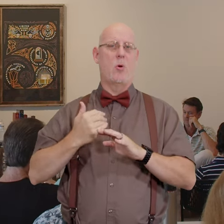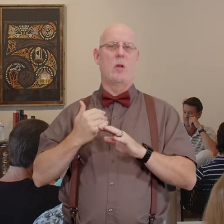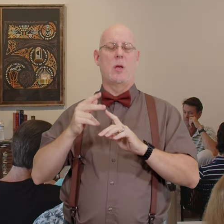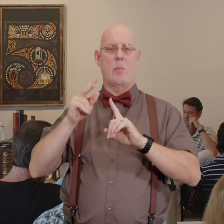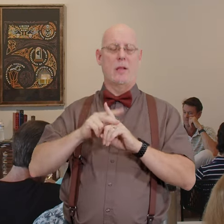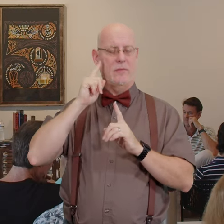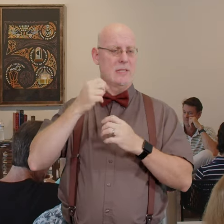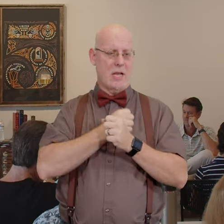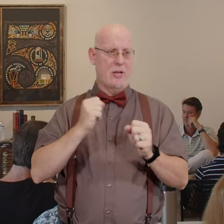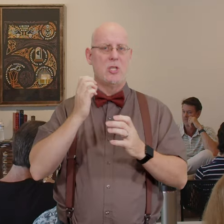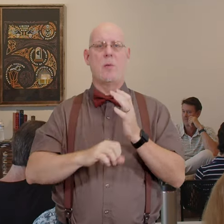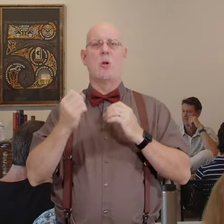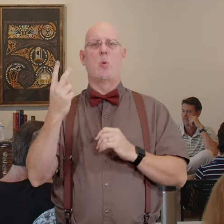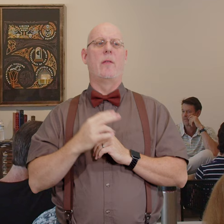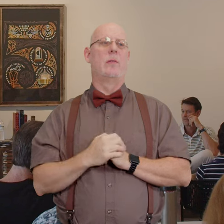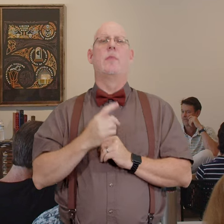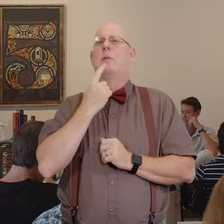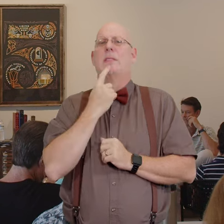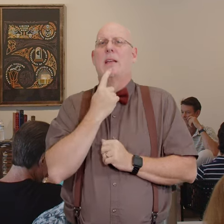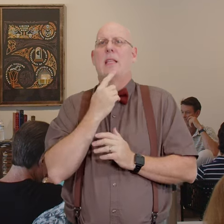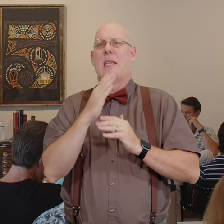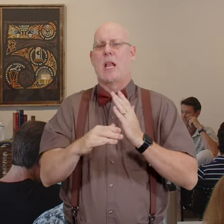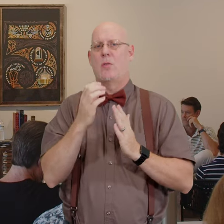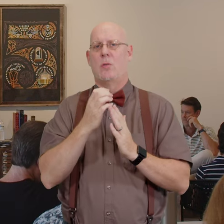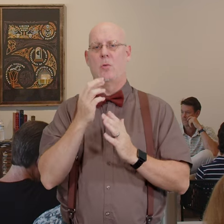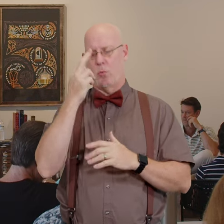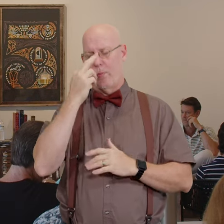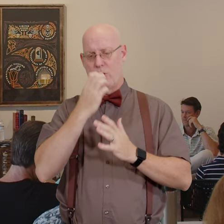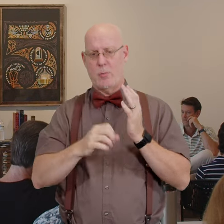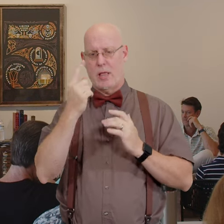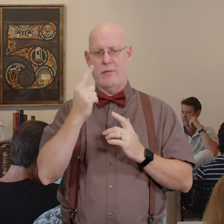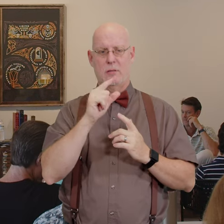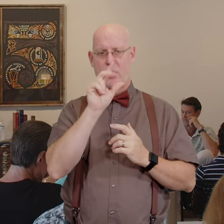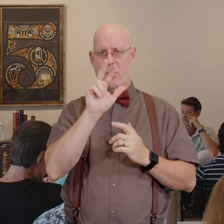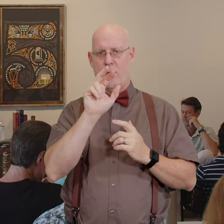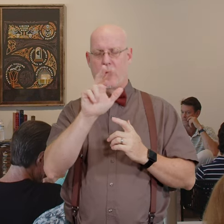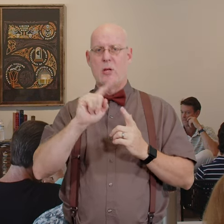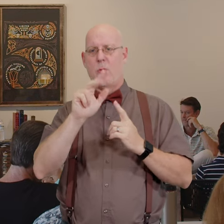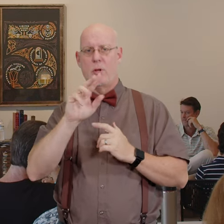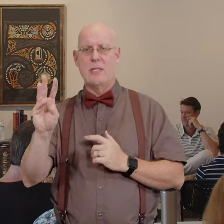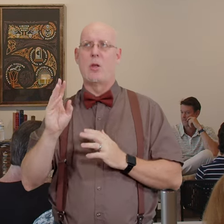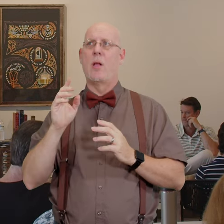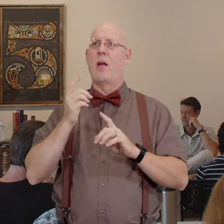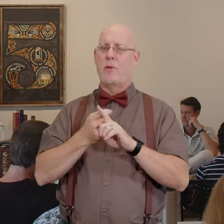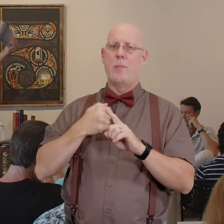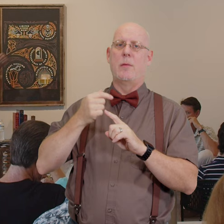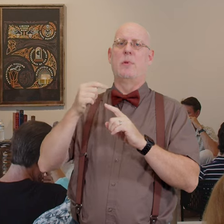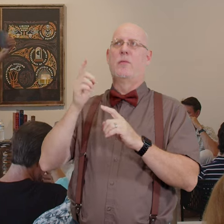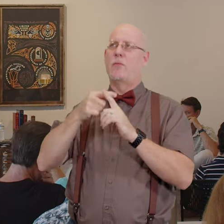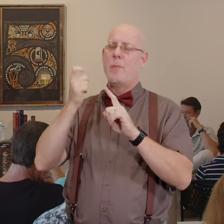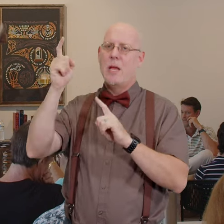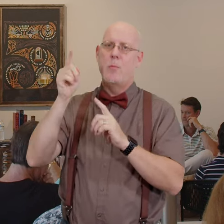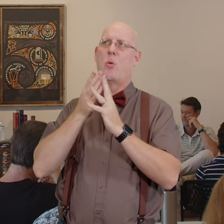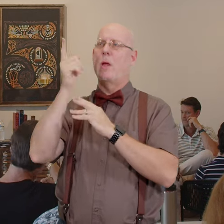before he gets into the practicality of salvation in chapter 12. And what does he say? The end of Romans chapter 11, verses 33 through 36. For from him and through him and to him are all